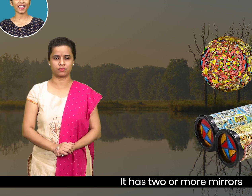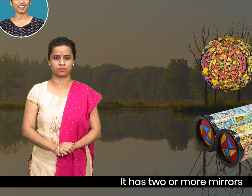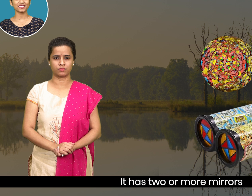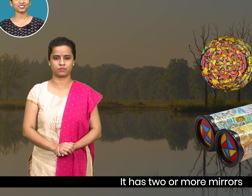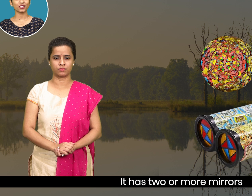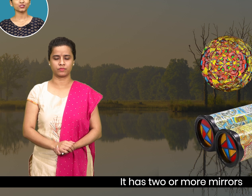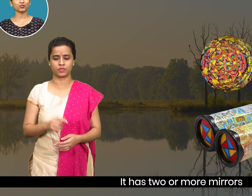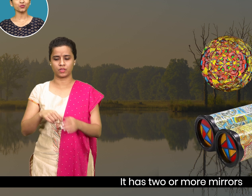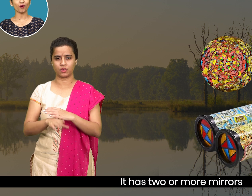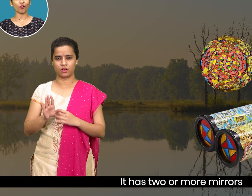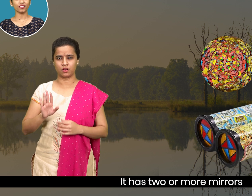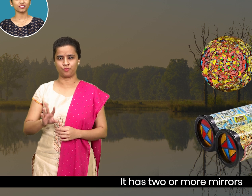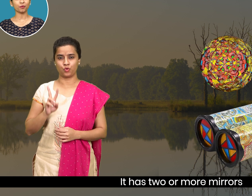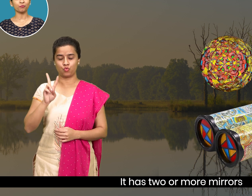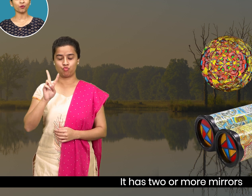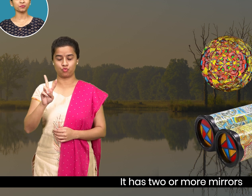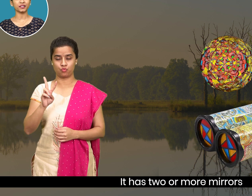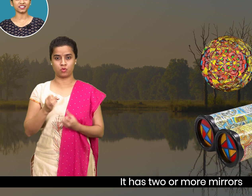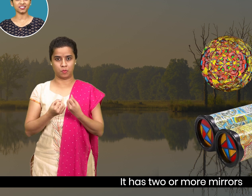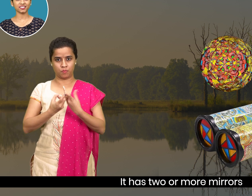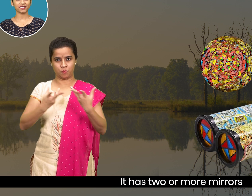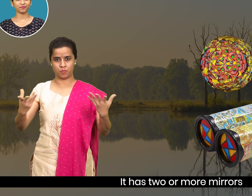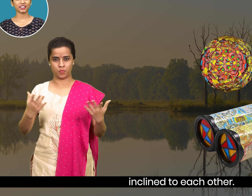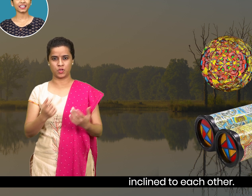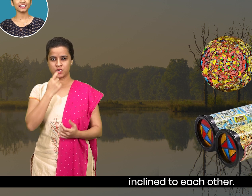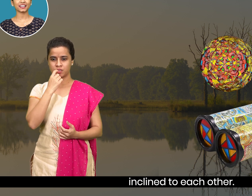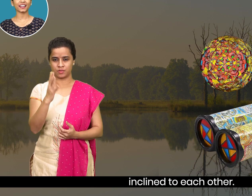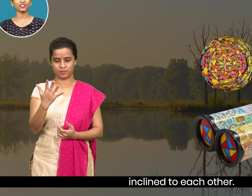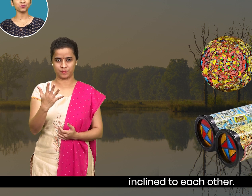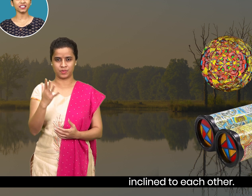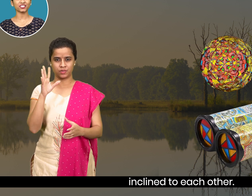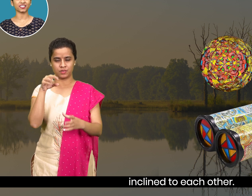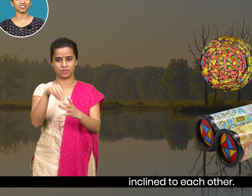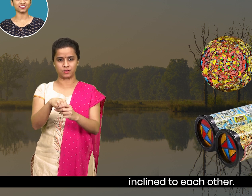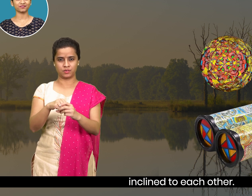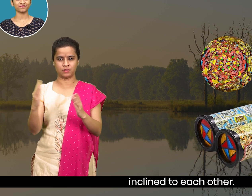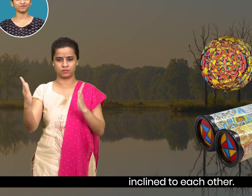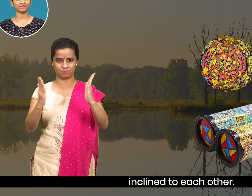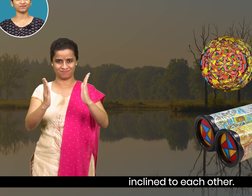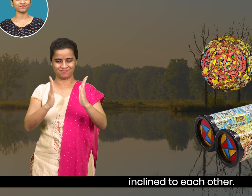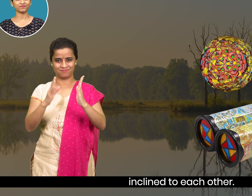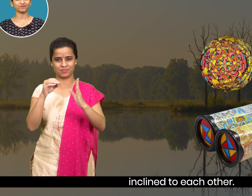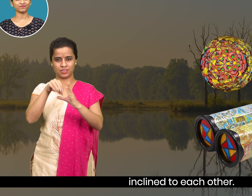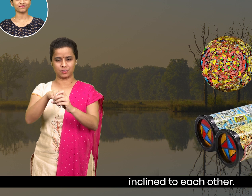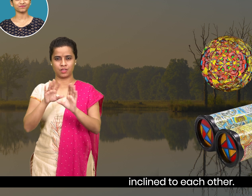It has two or more mirrors inclined to each other.